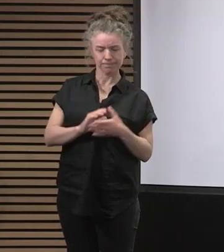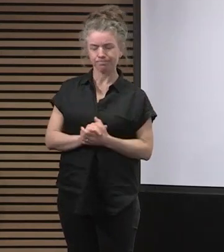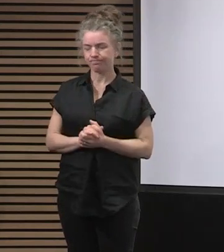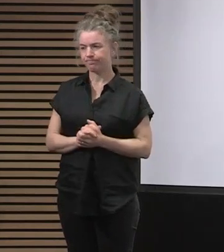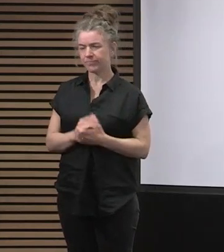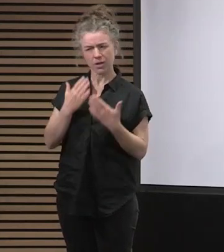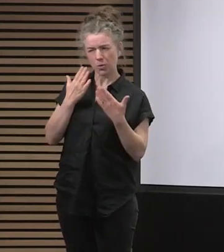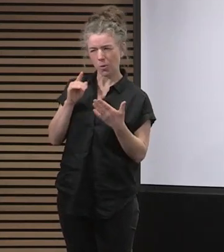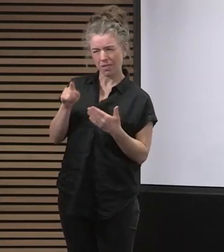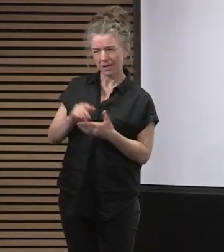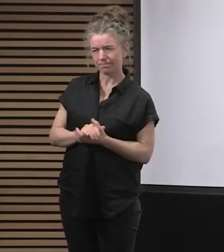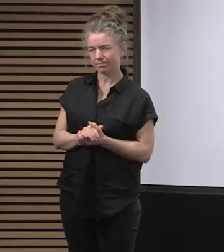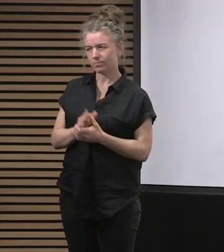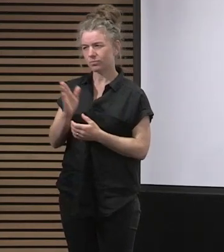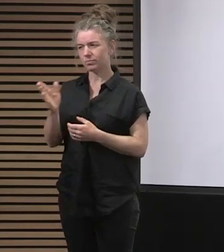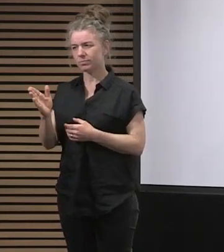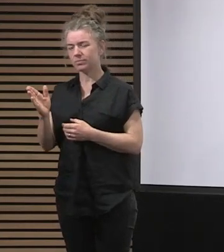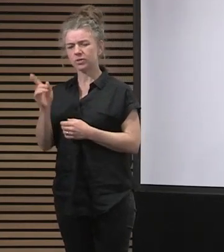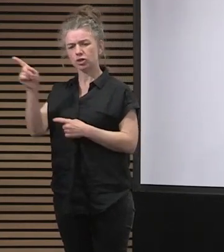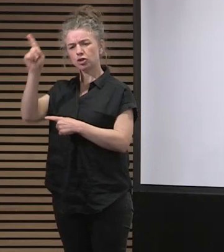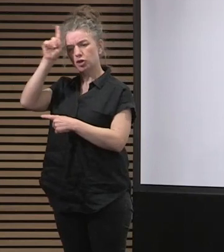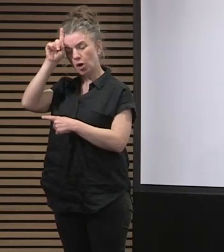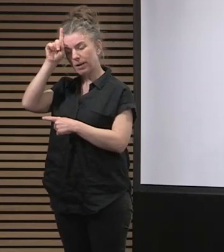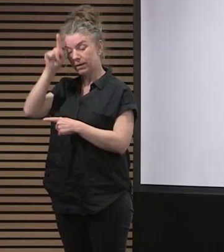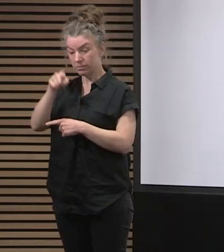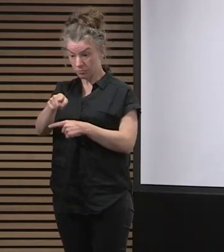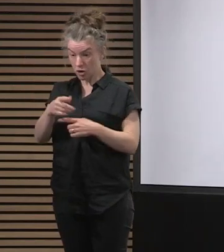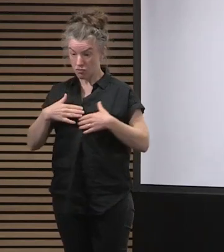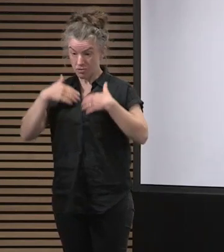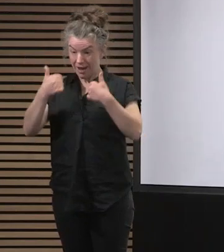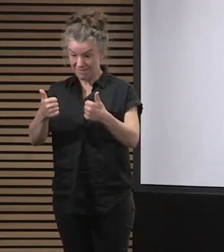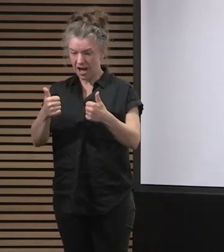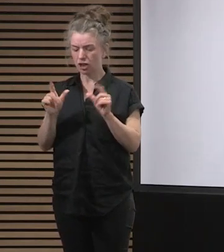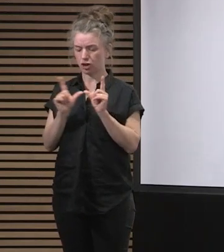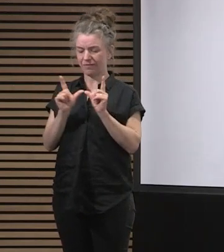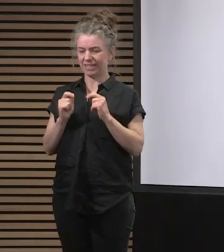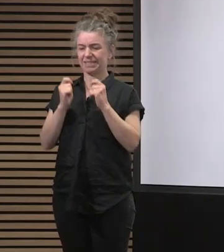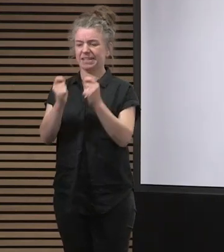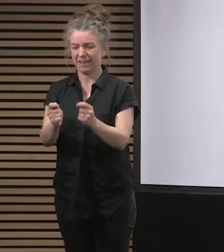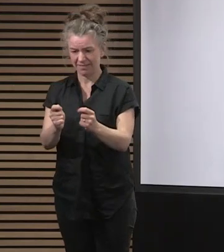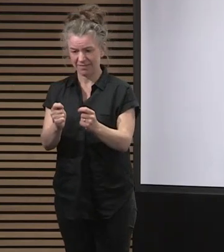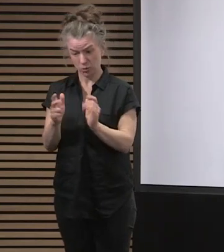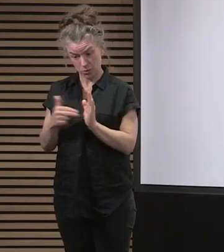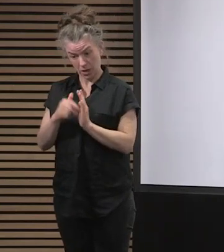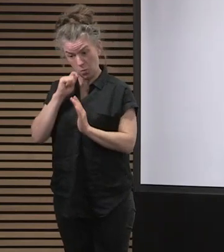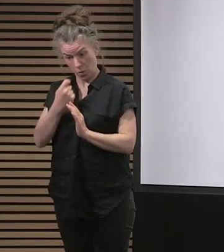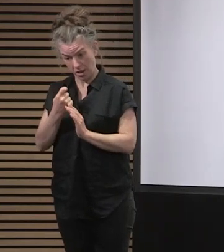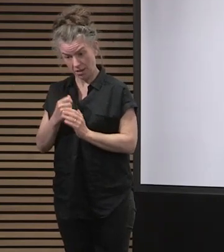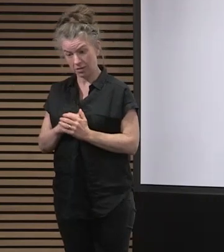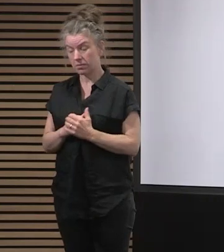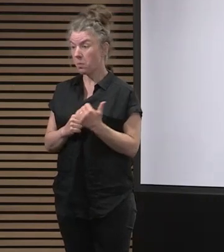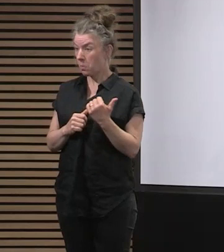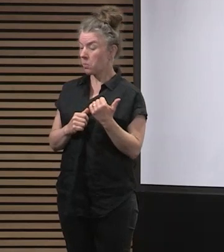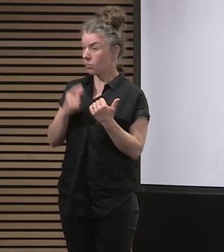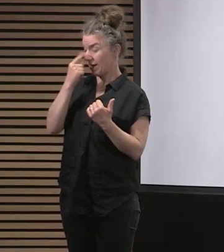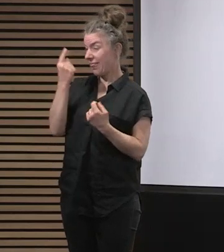where when someone is recovered, they get a certificate. Is that something that we would consider doing here? Well, we'd certainly consider it,